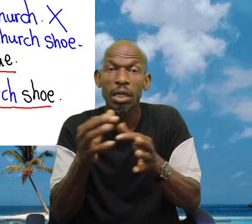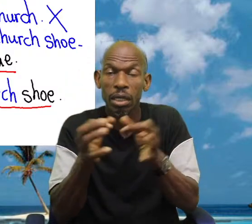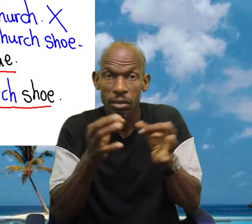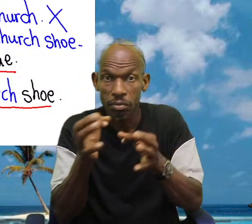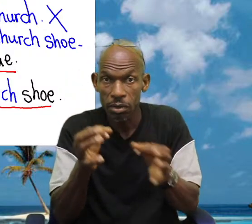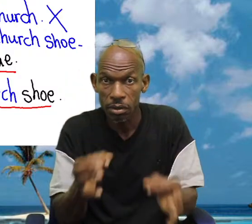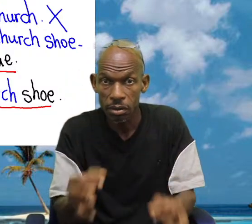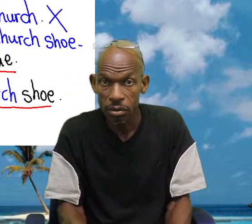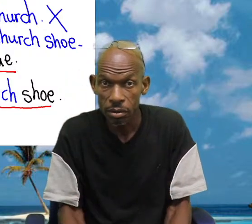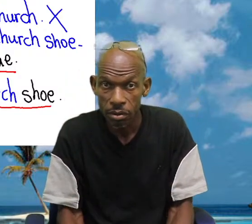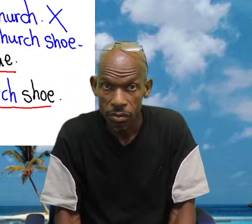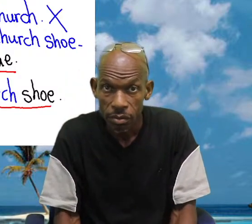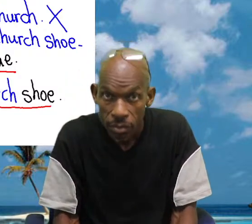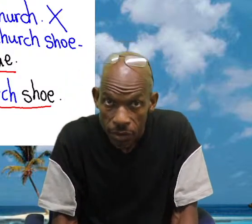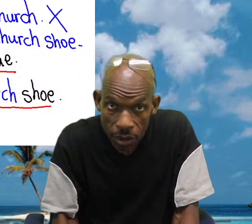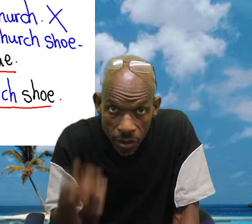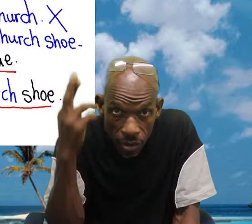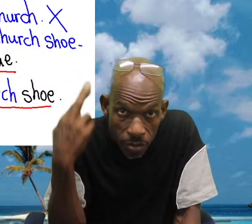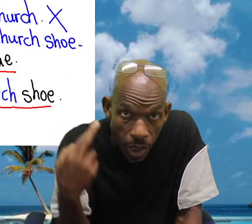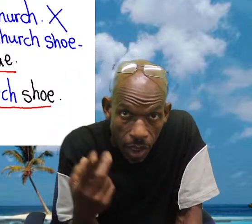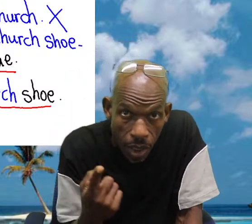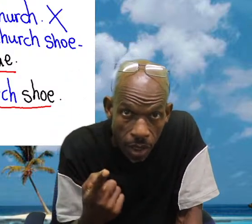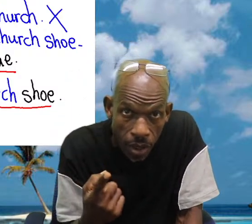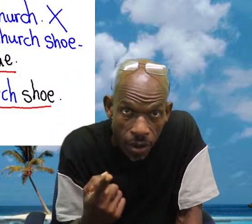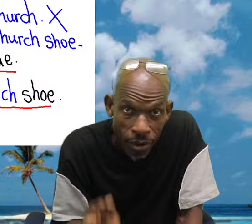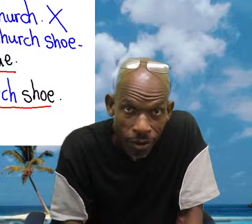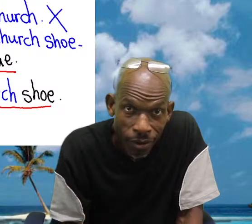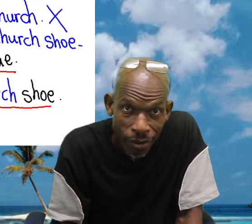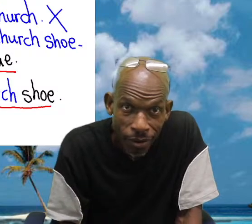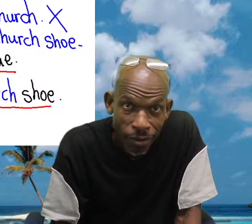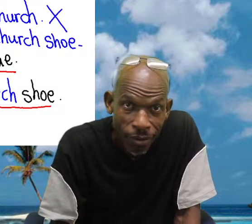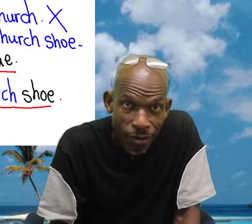faces. Rebecca, you have any questions?